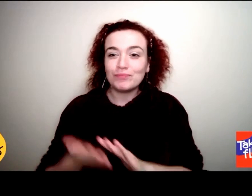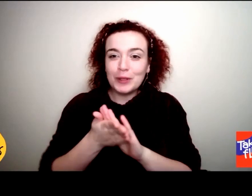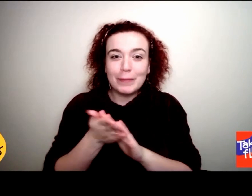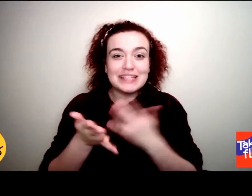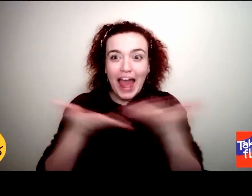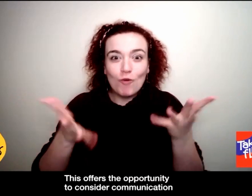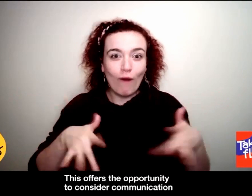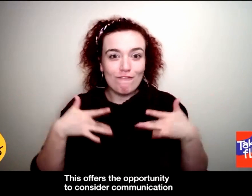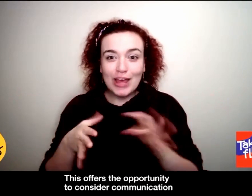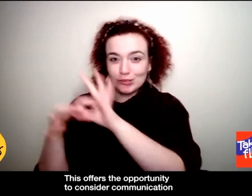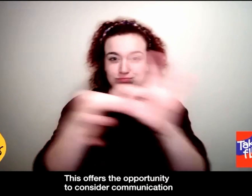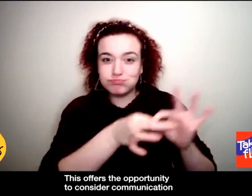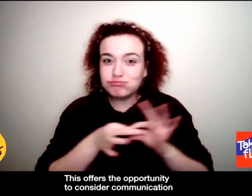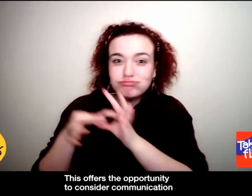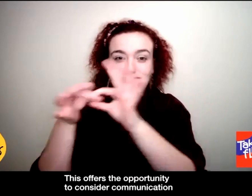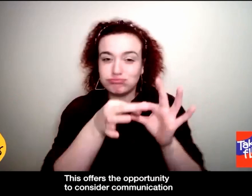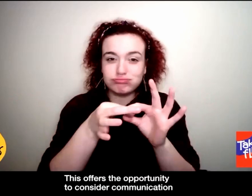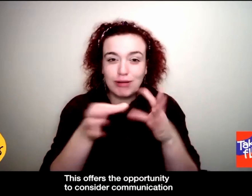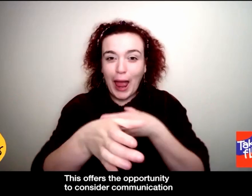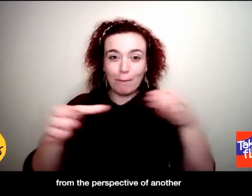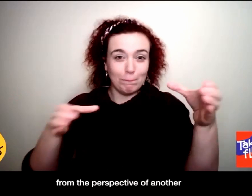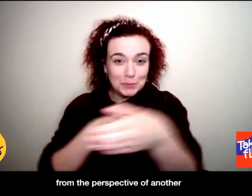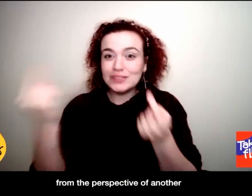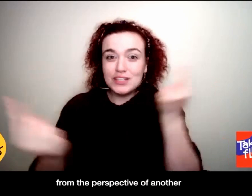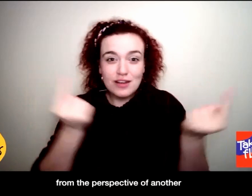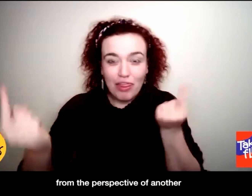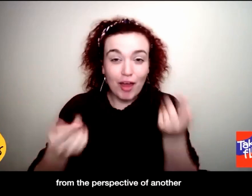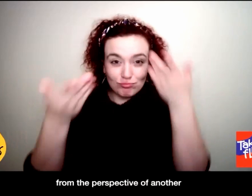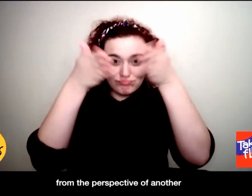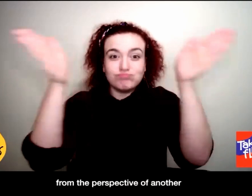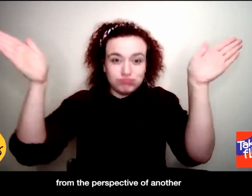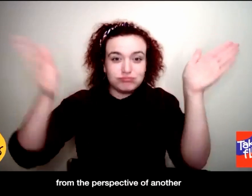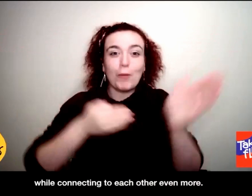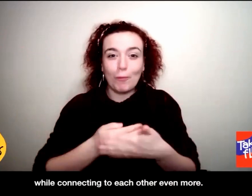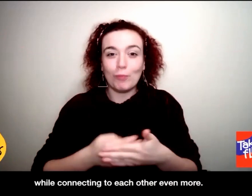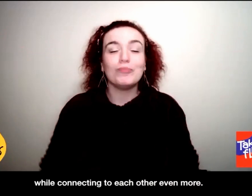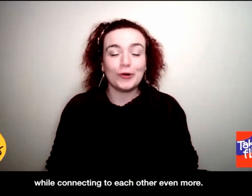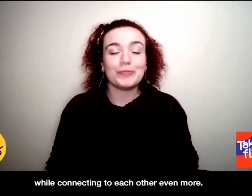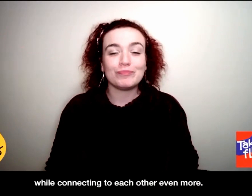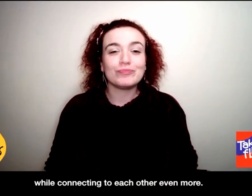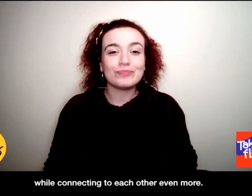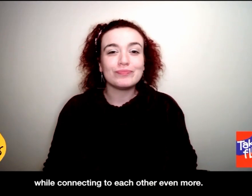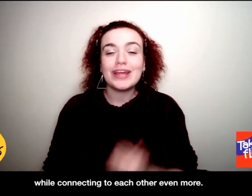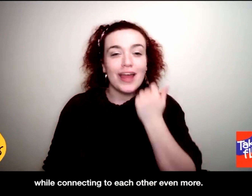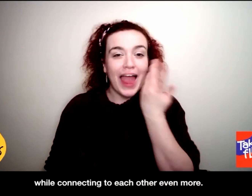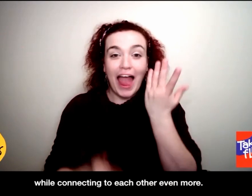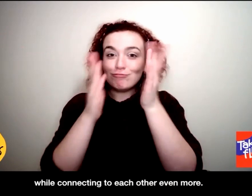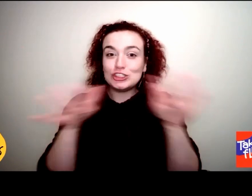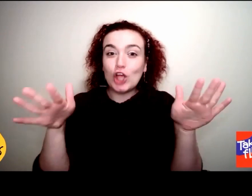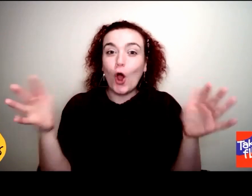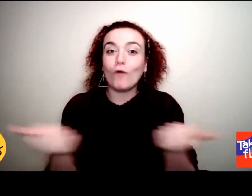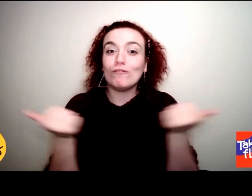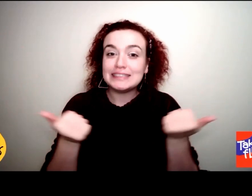boat. This offers the opportunity to consider communication from the perspective of another, while connecting to each other